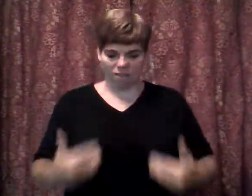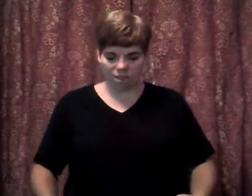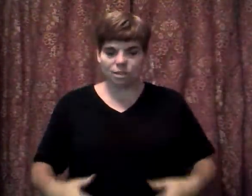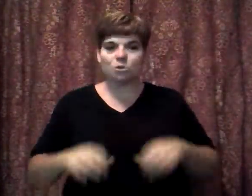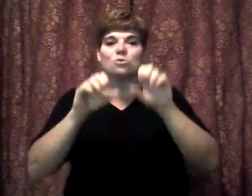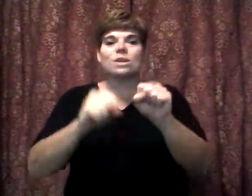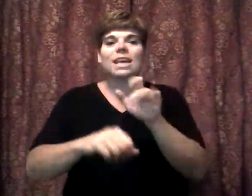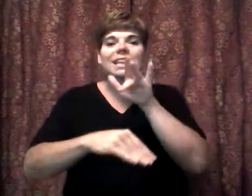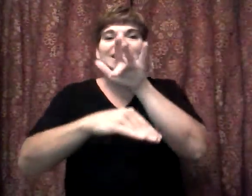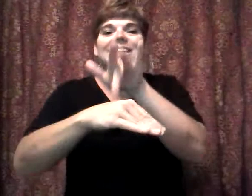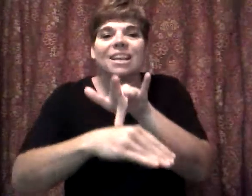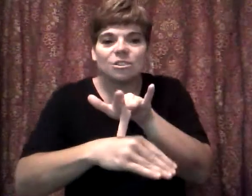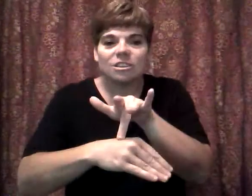Okay? Physical means